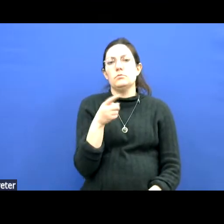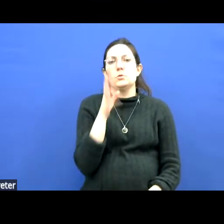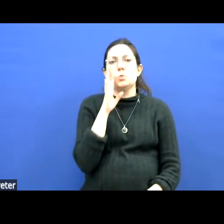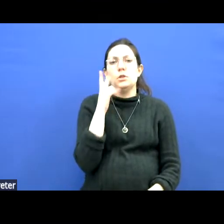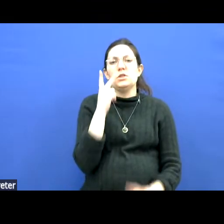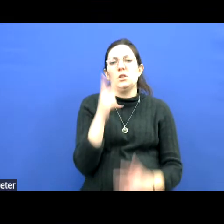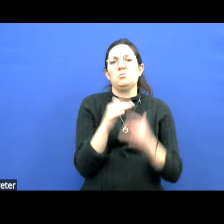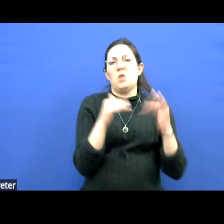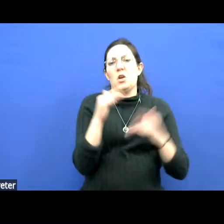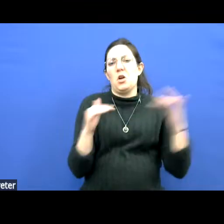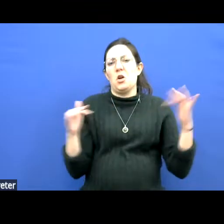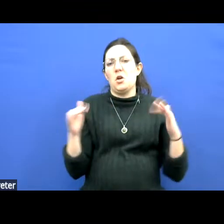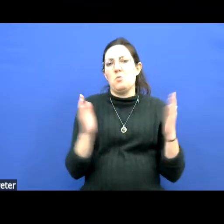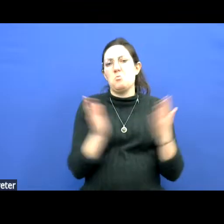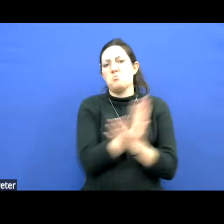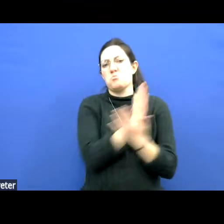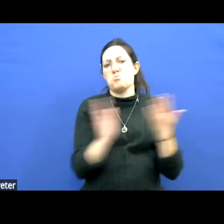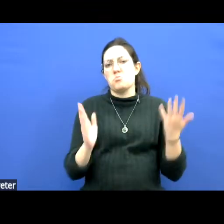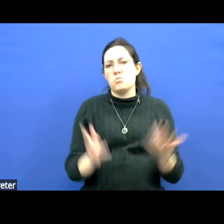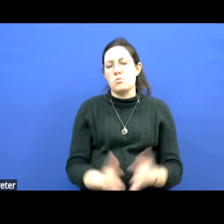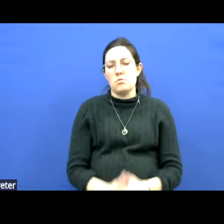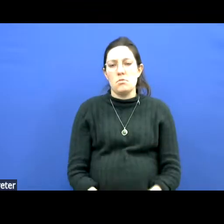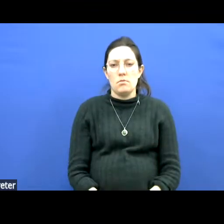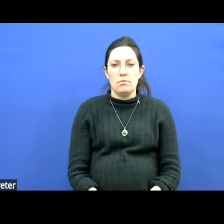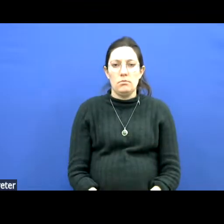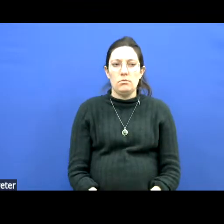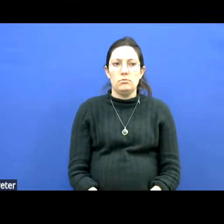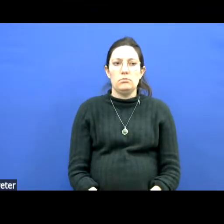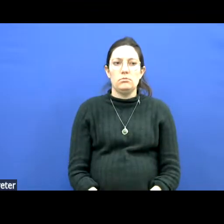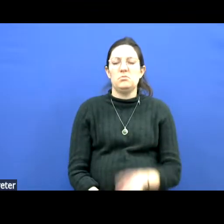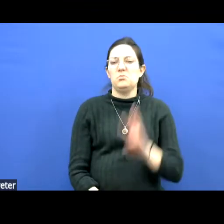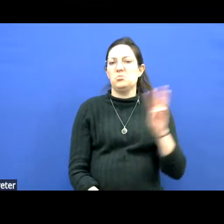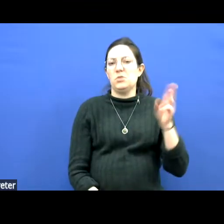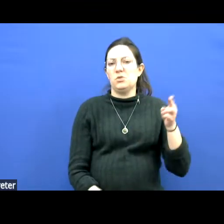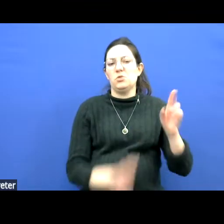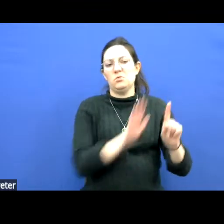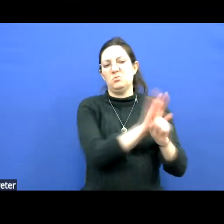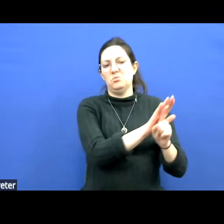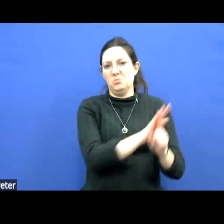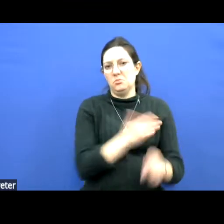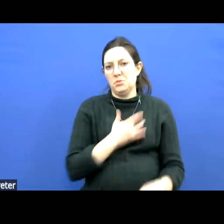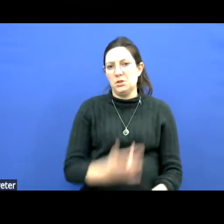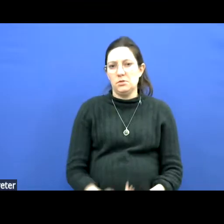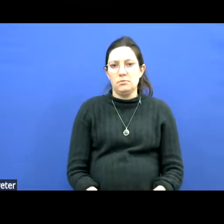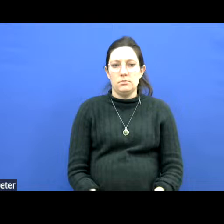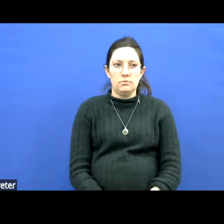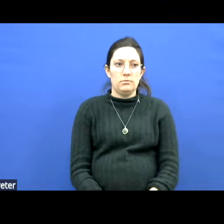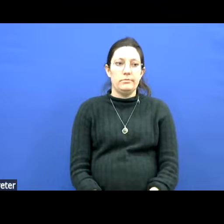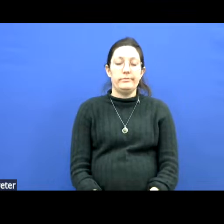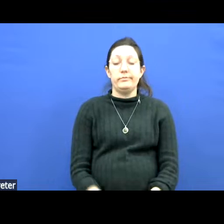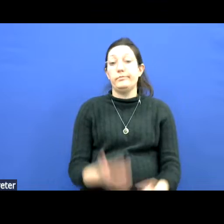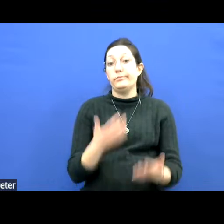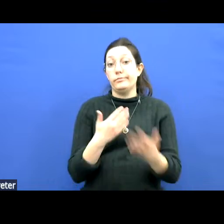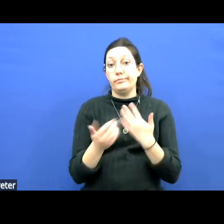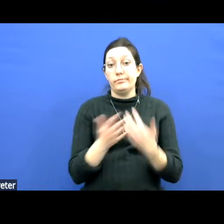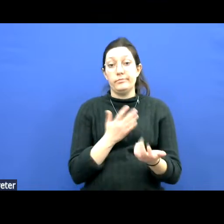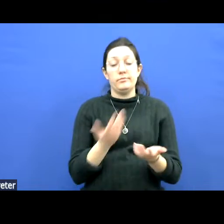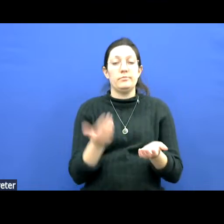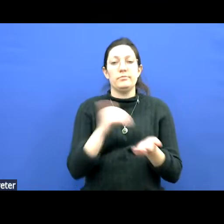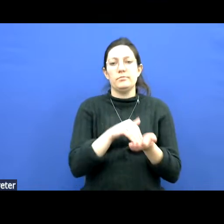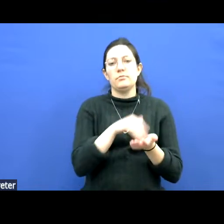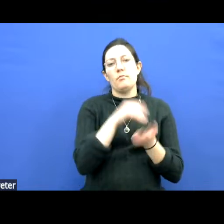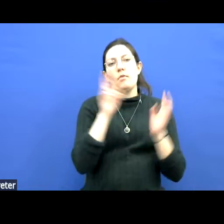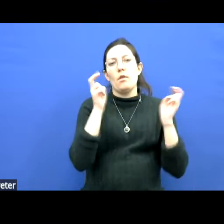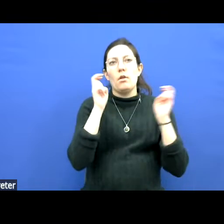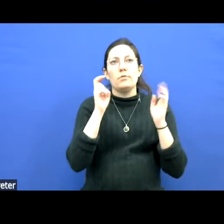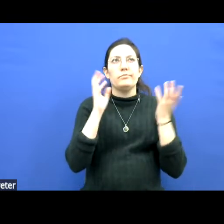broad mix in the West Henrietta district. But again, they're all, I'll call them period pieces,